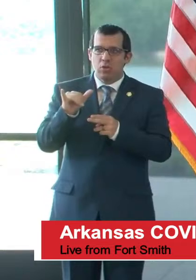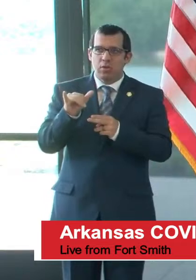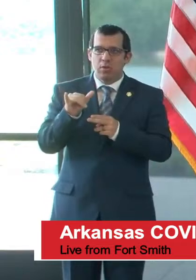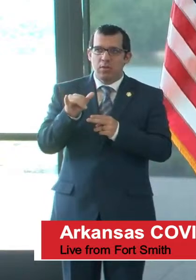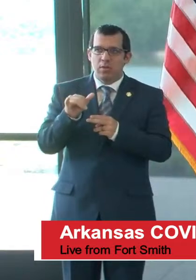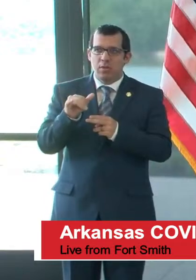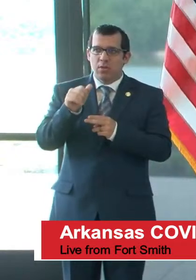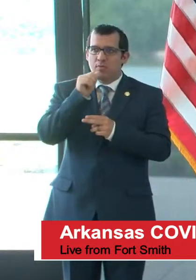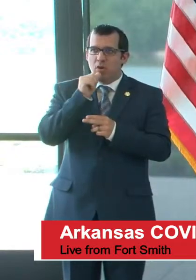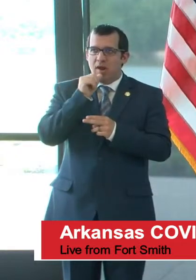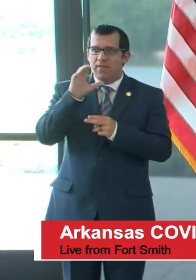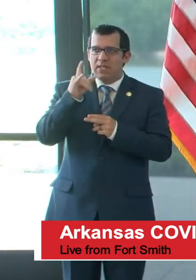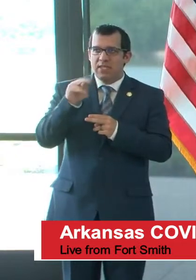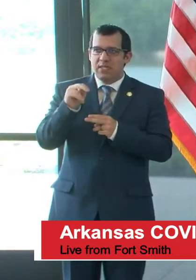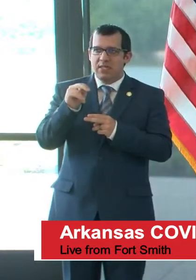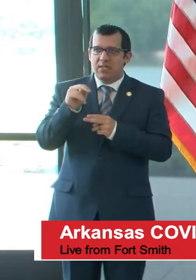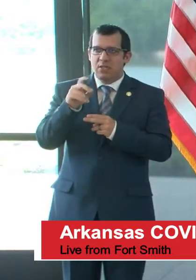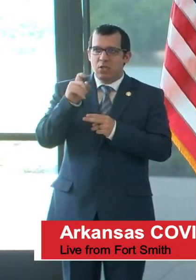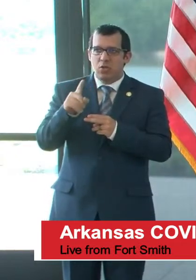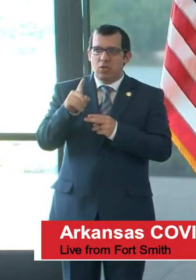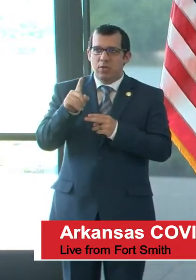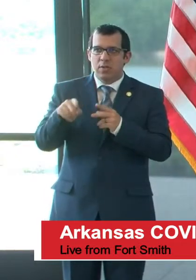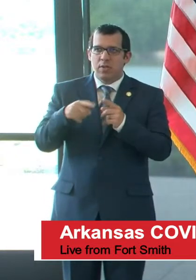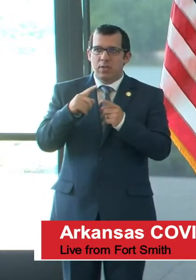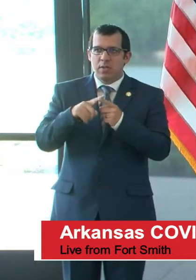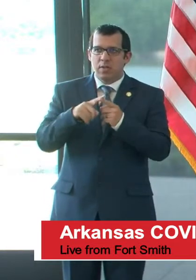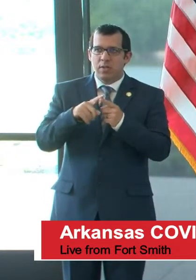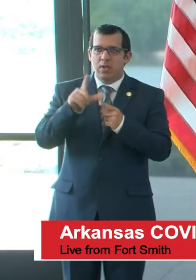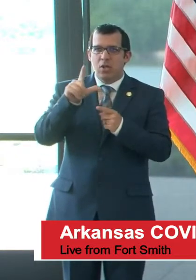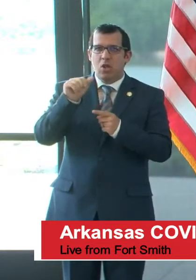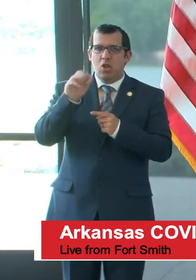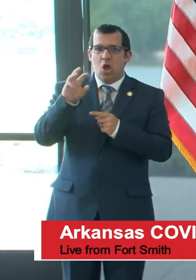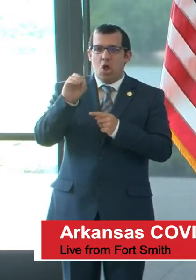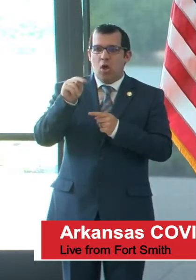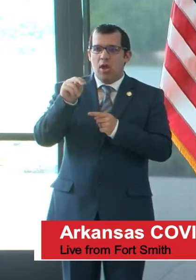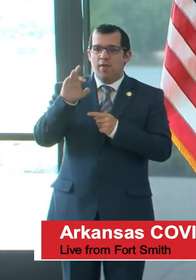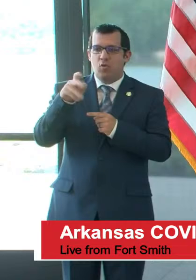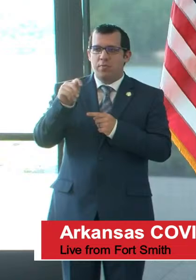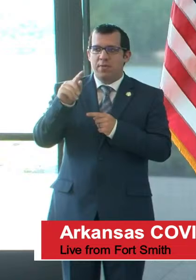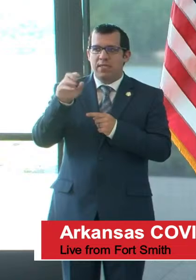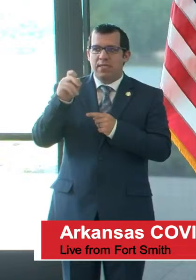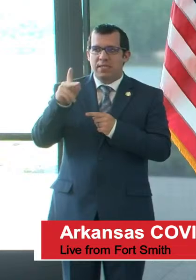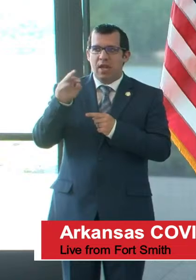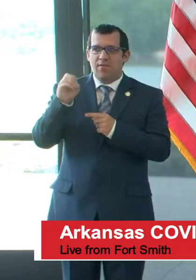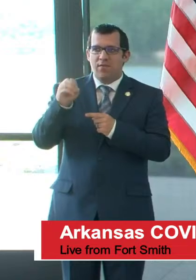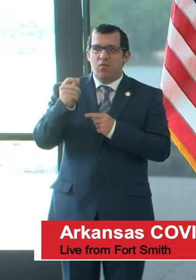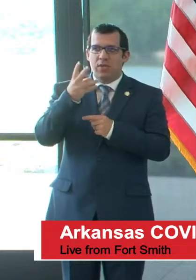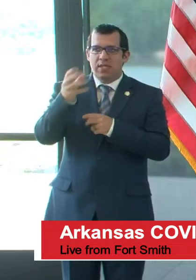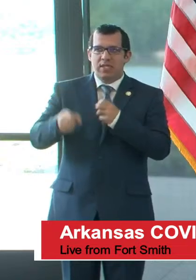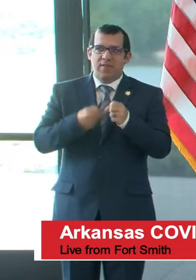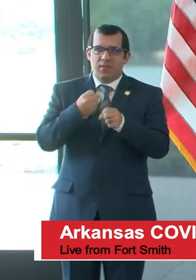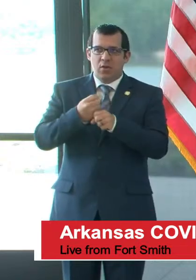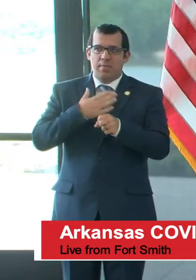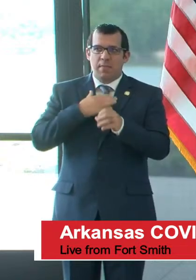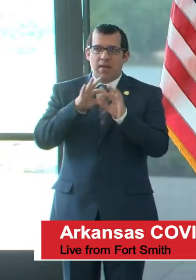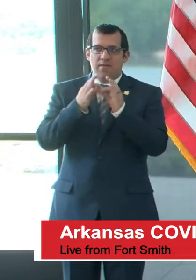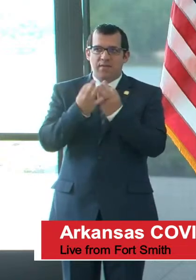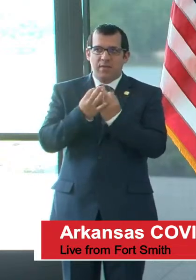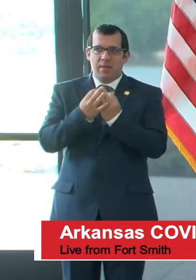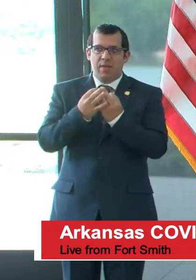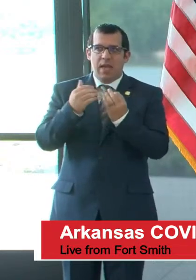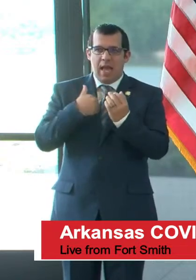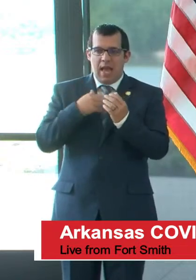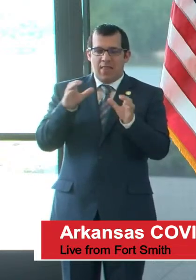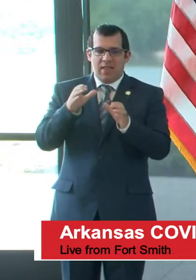private citizen. My question is about your law enforcement task force. Now, for several years, my family has had